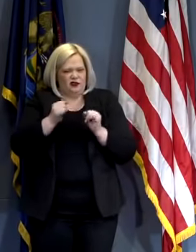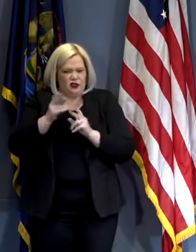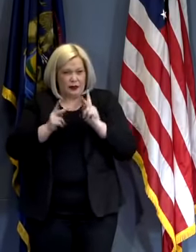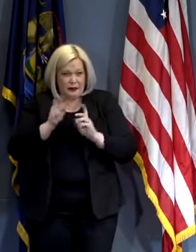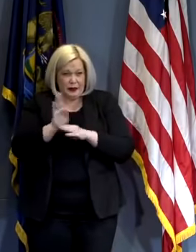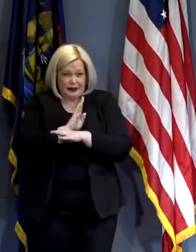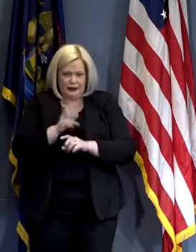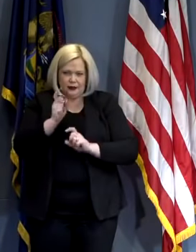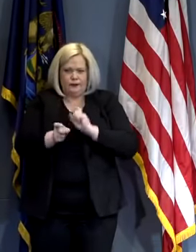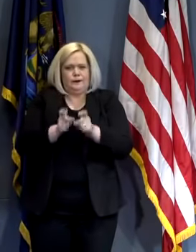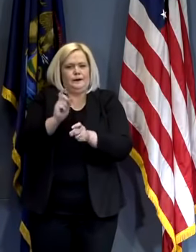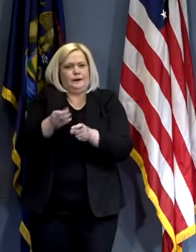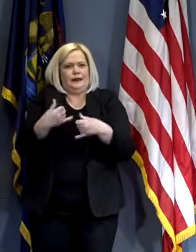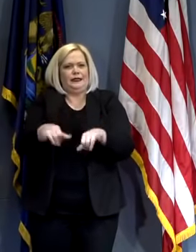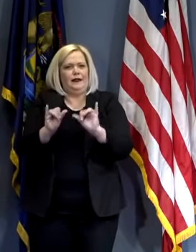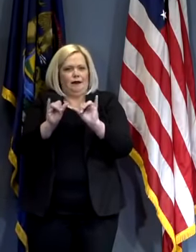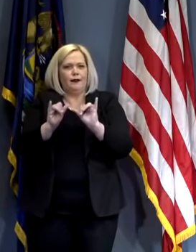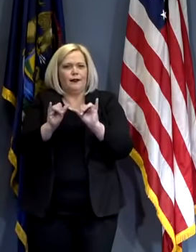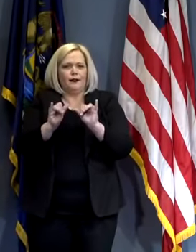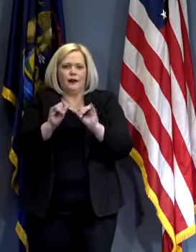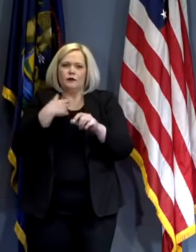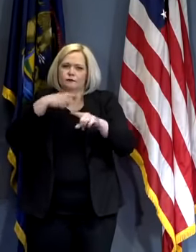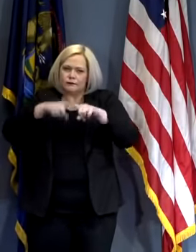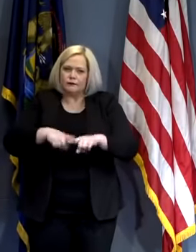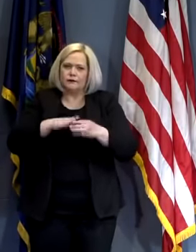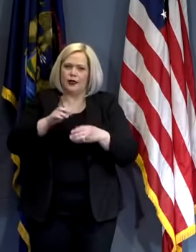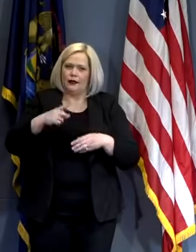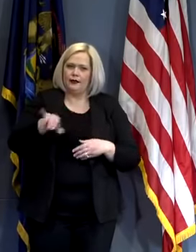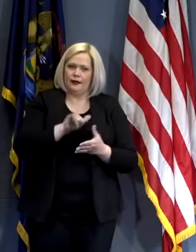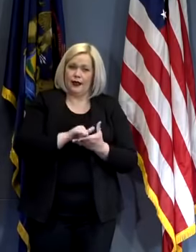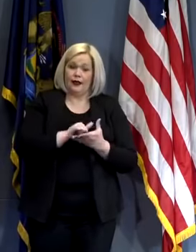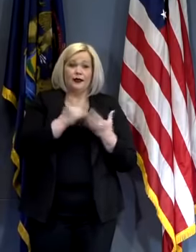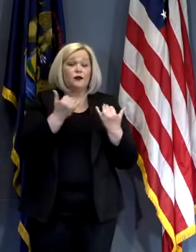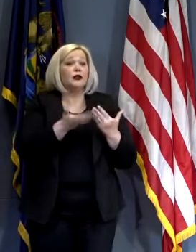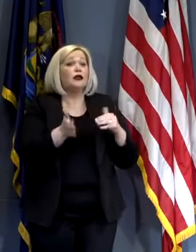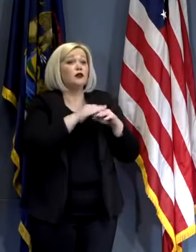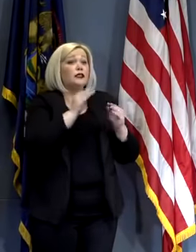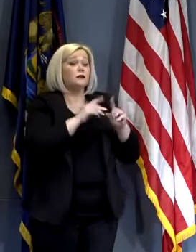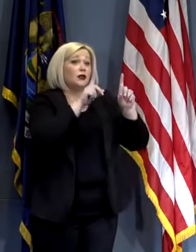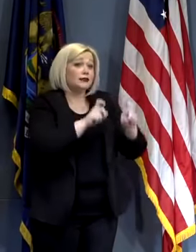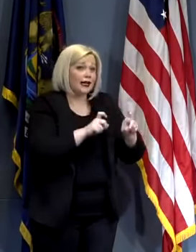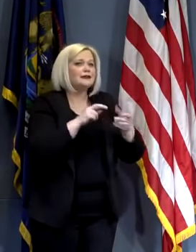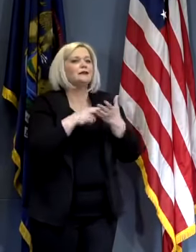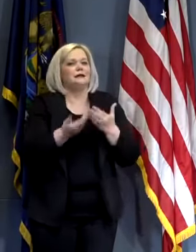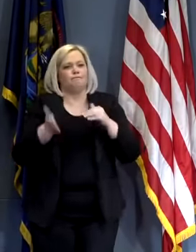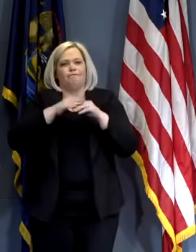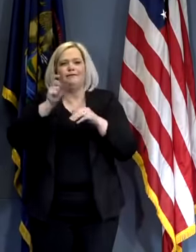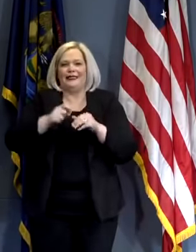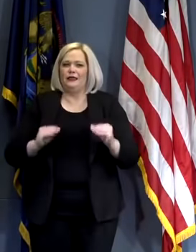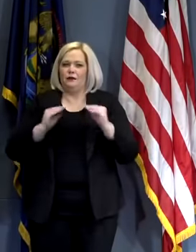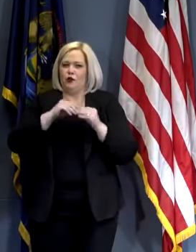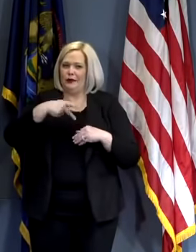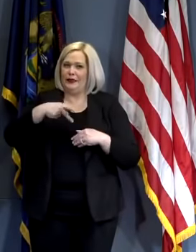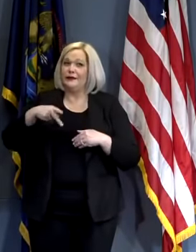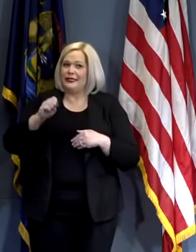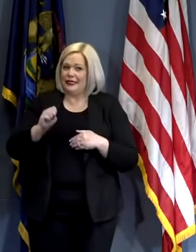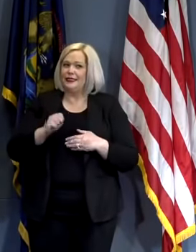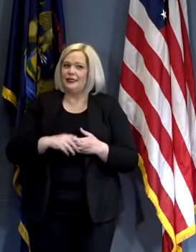continue to be important as we seek to expand testing and other healthcare activities that require additional PPE.